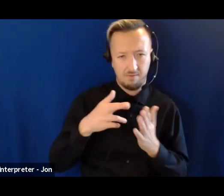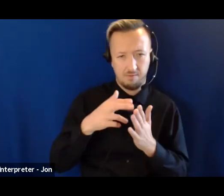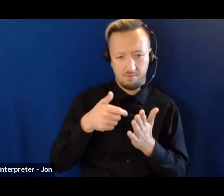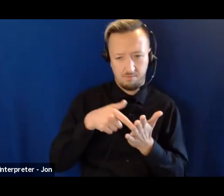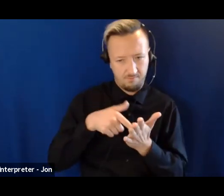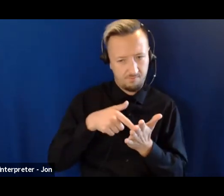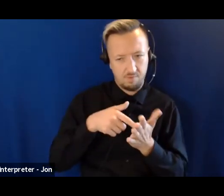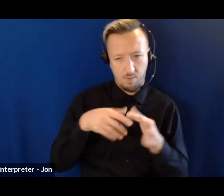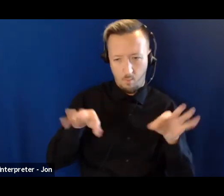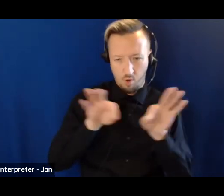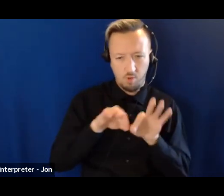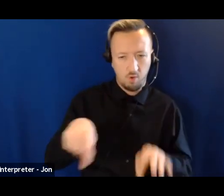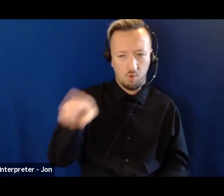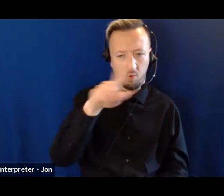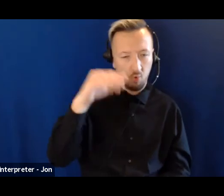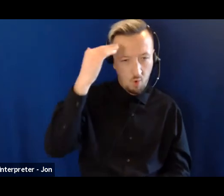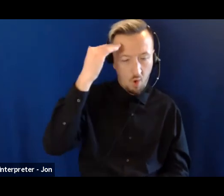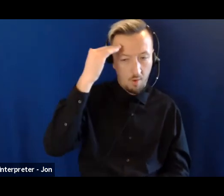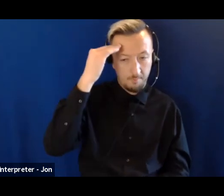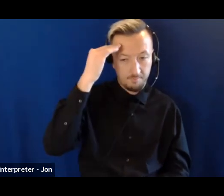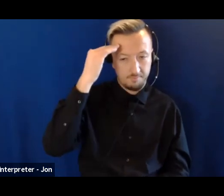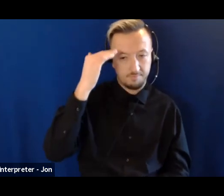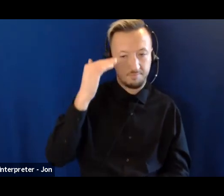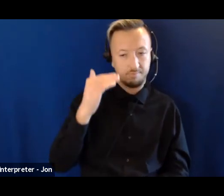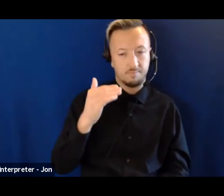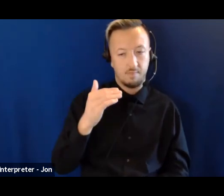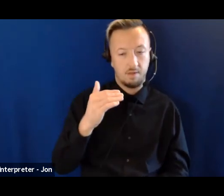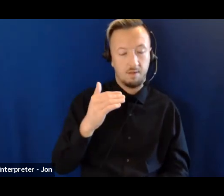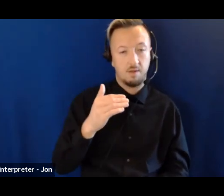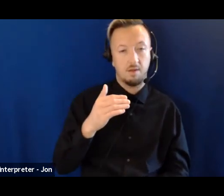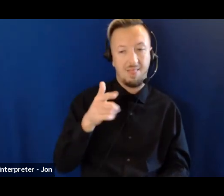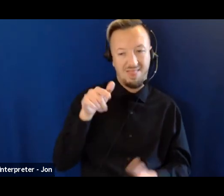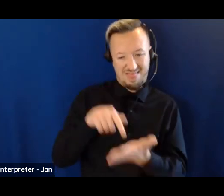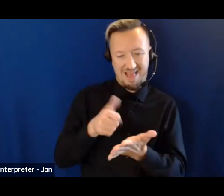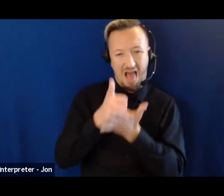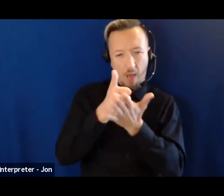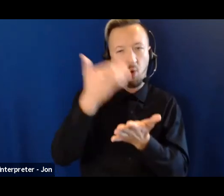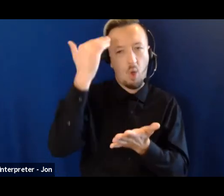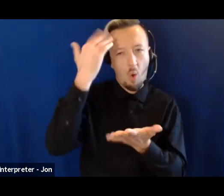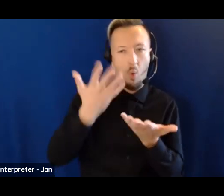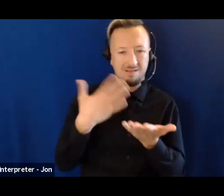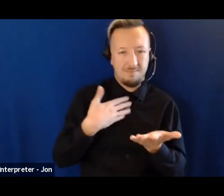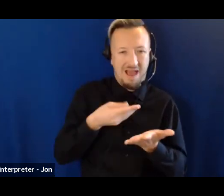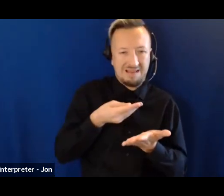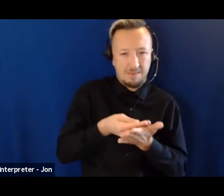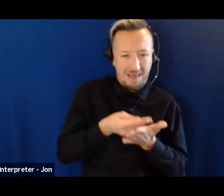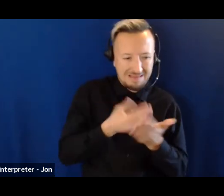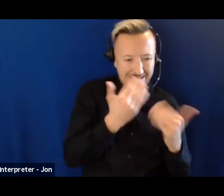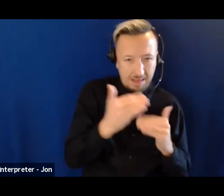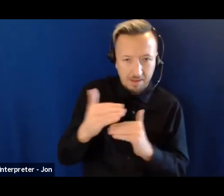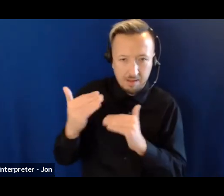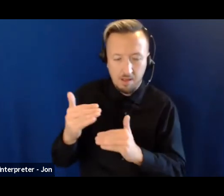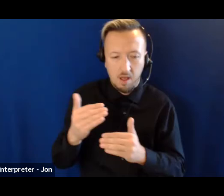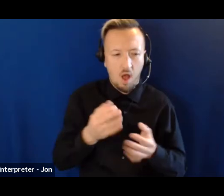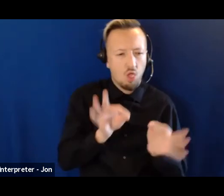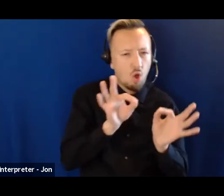this because this tells you what your allowable expenses are, and it will also tell you how to do different cost principles